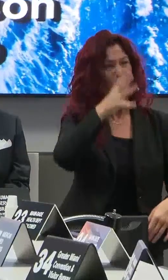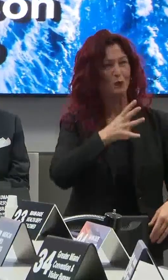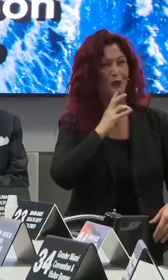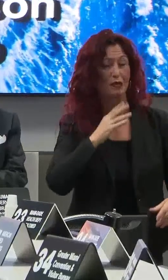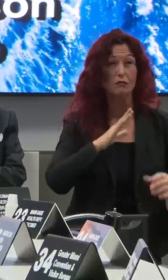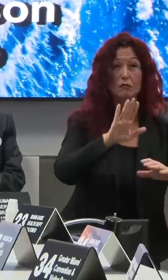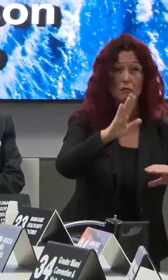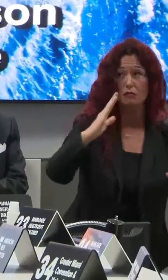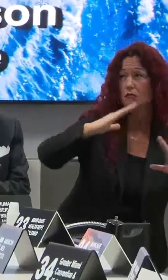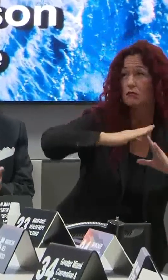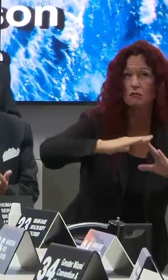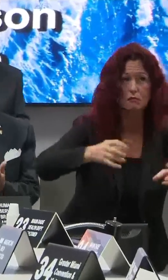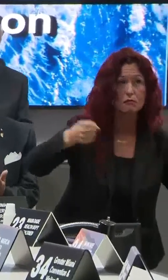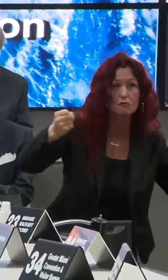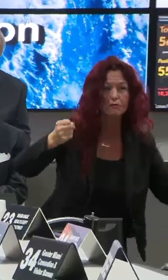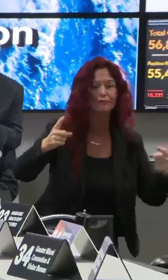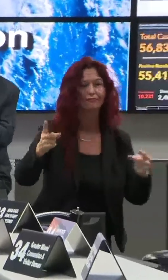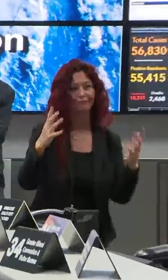of applause.